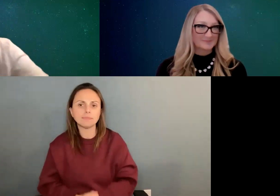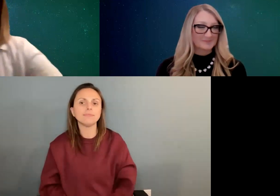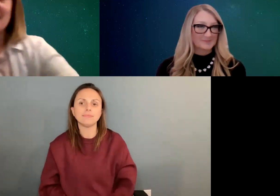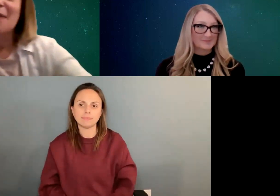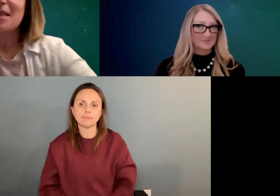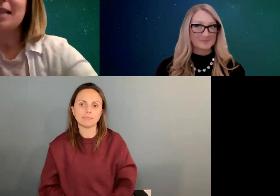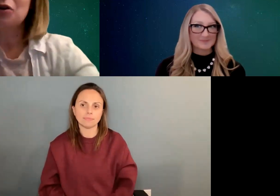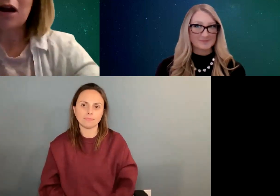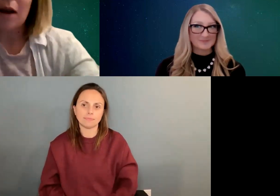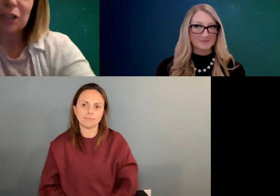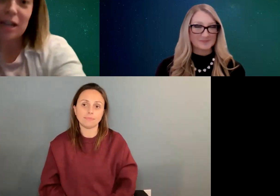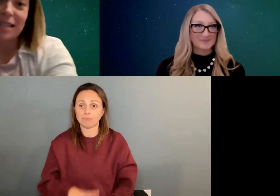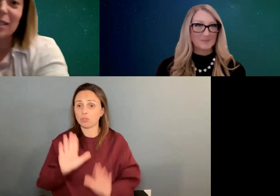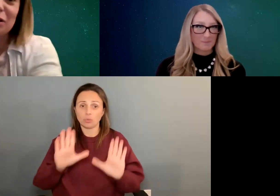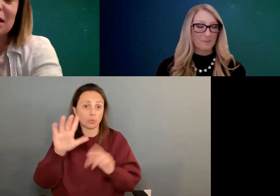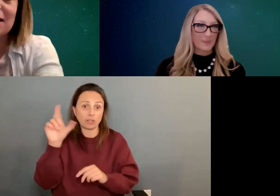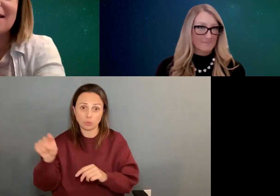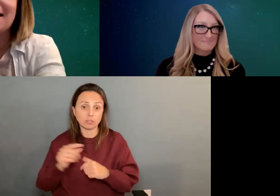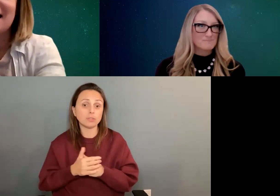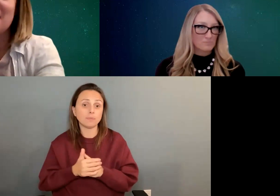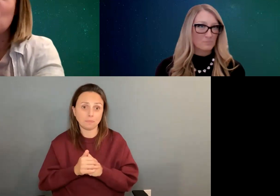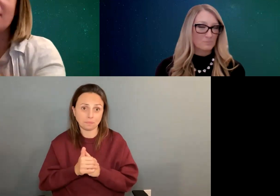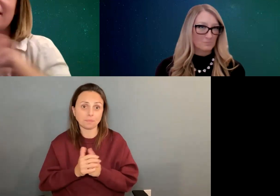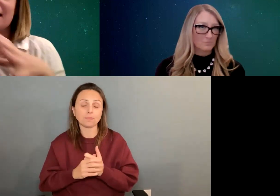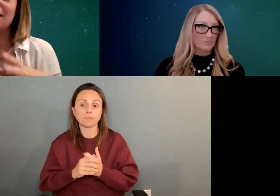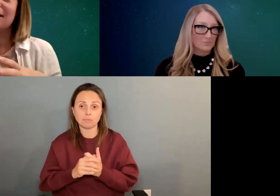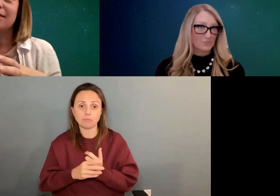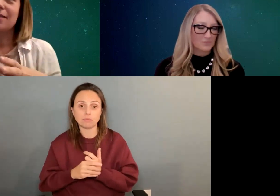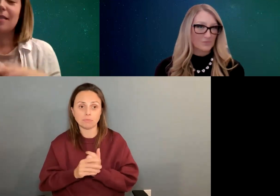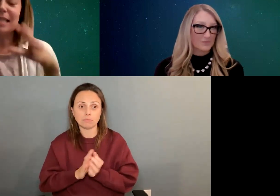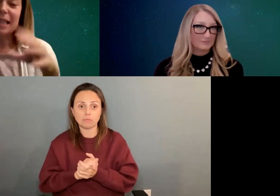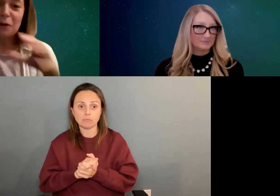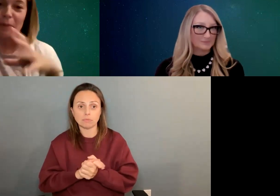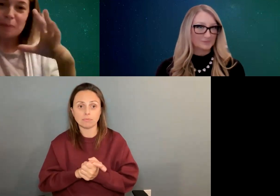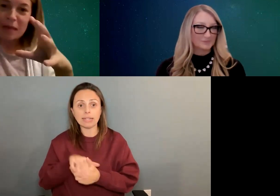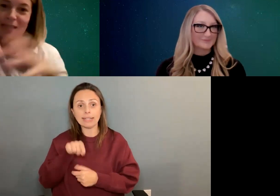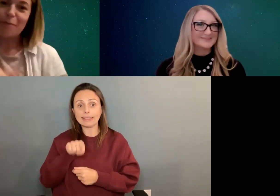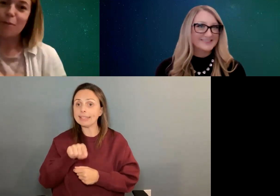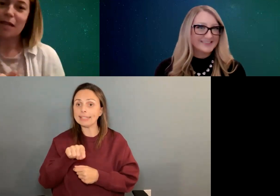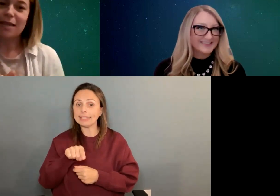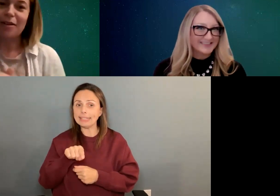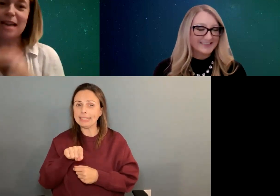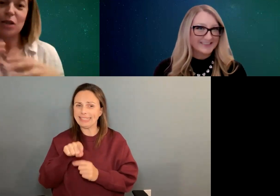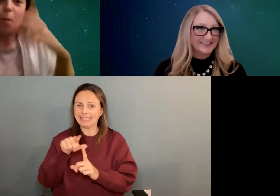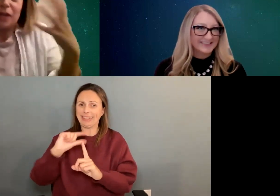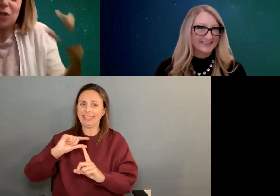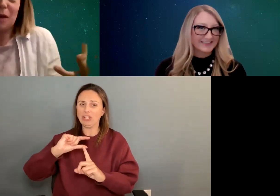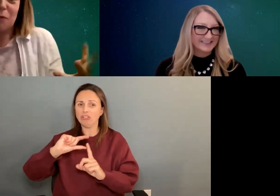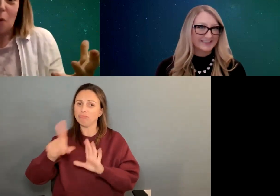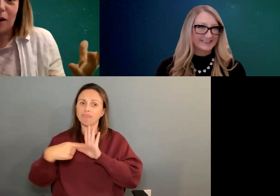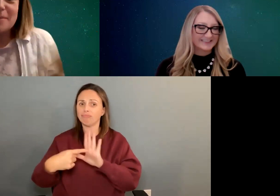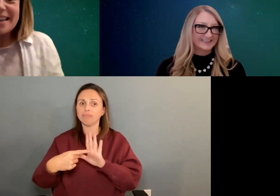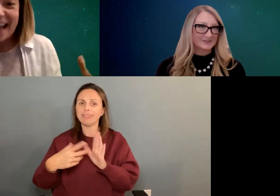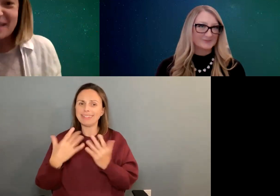Yeah, that's a great question. It's certainly what this little piece that was presented here today is hoping